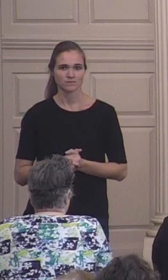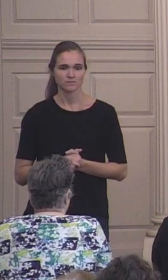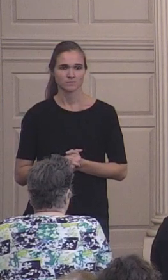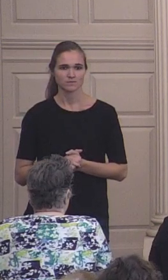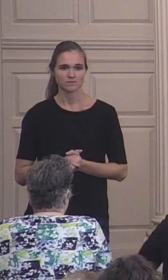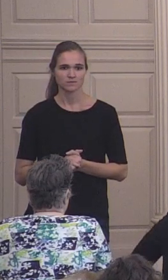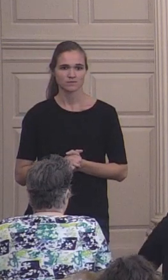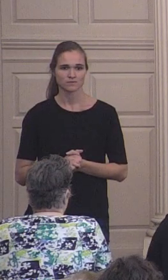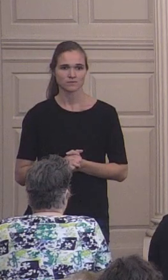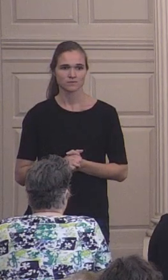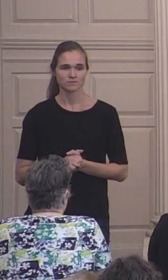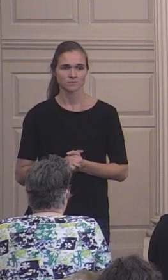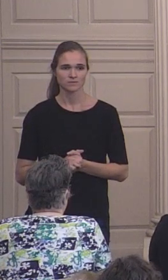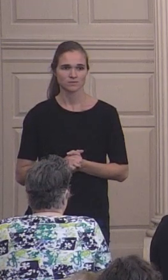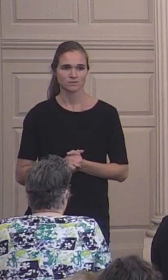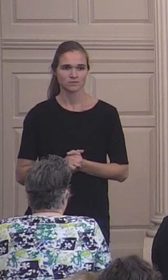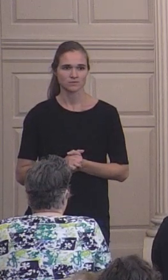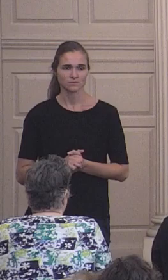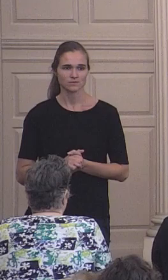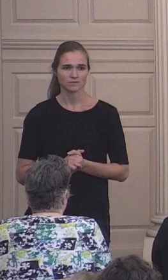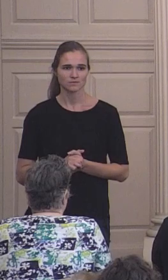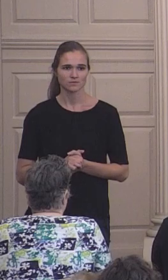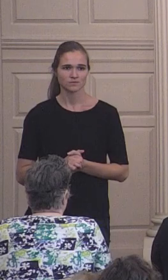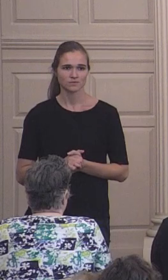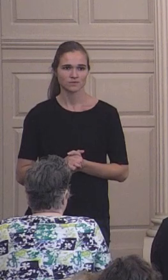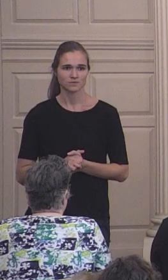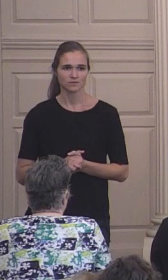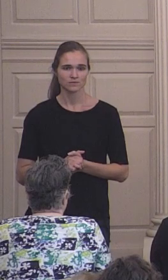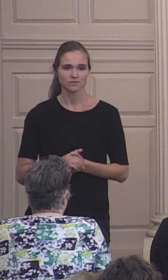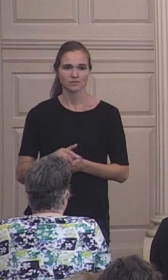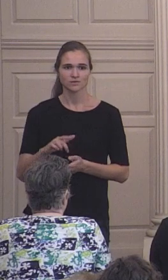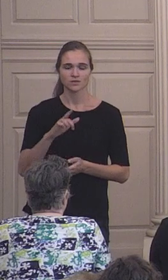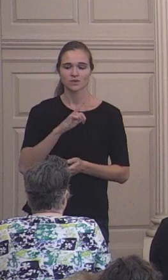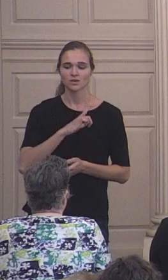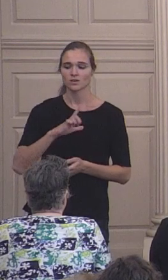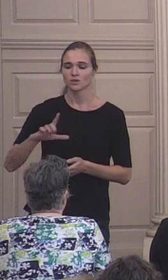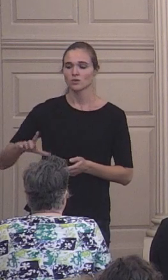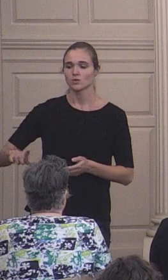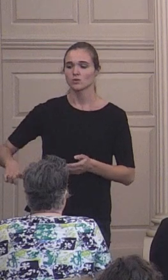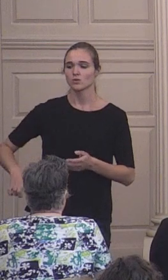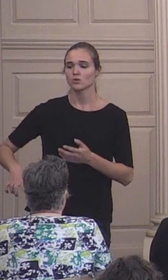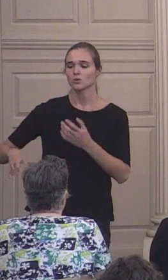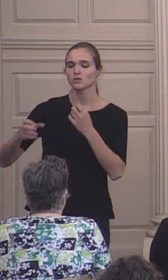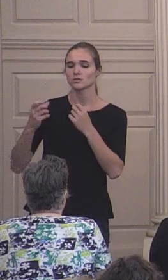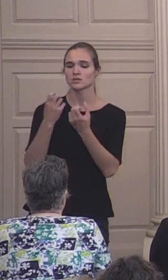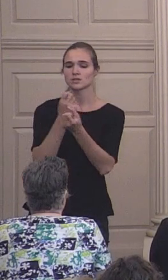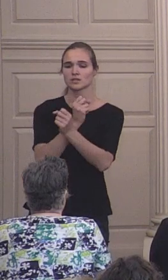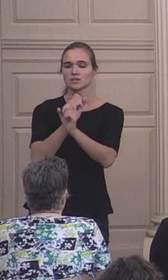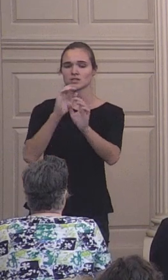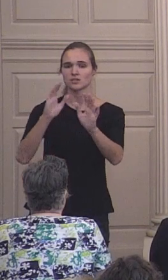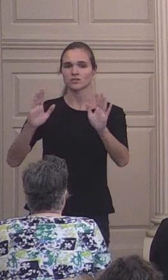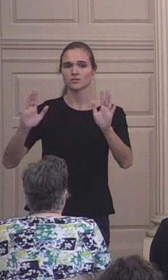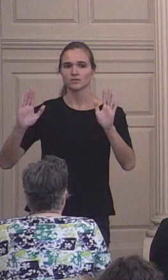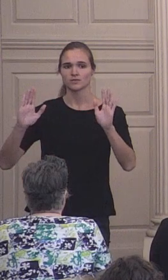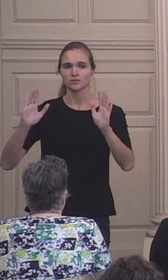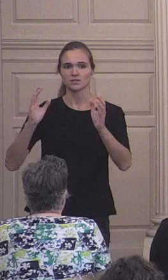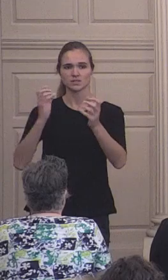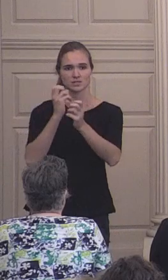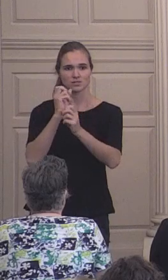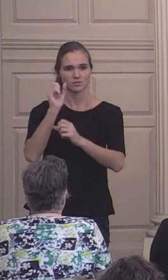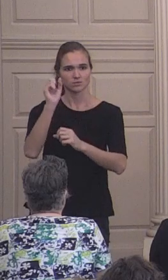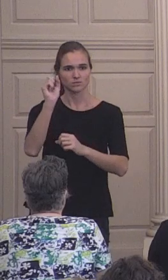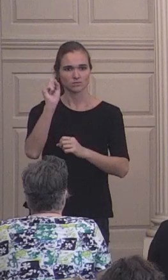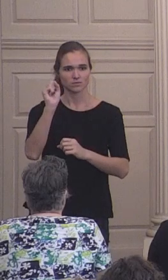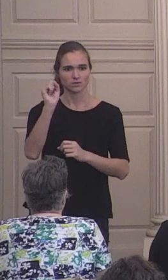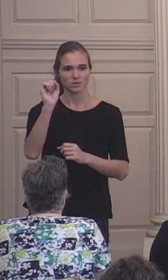We have consumed, O Lord, this divine sacrament, the perpetual memorial of the passion of